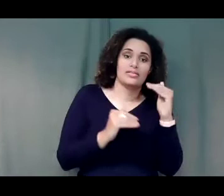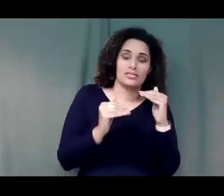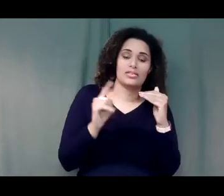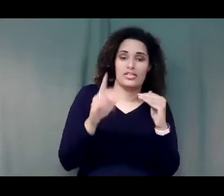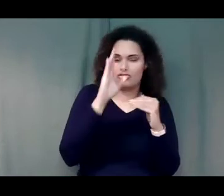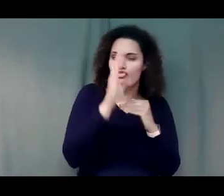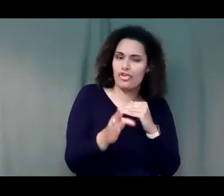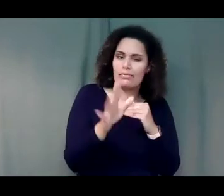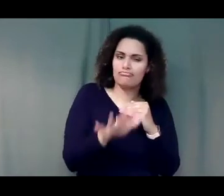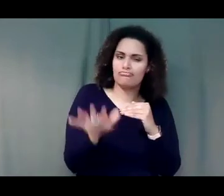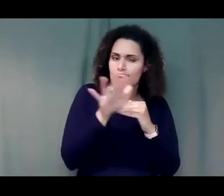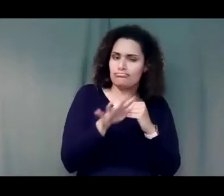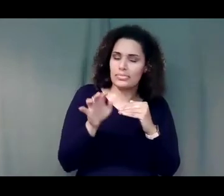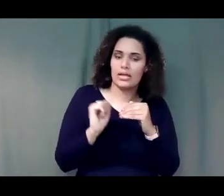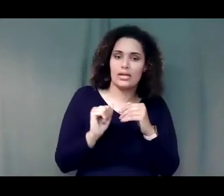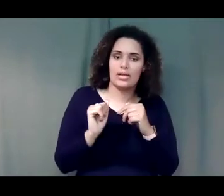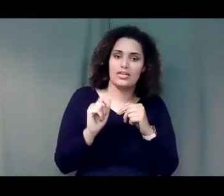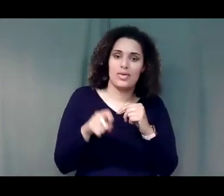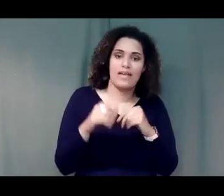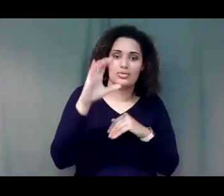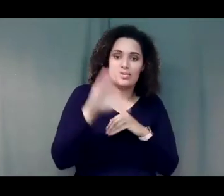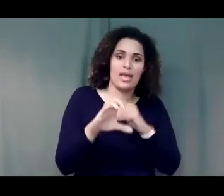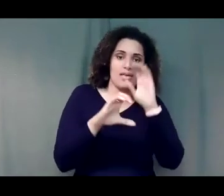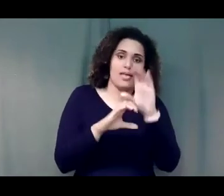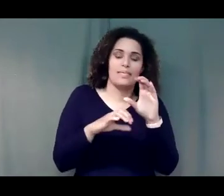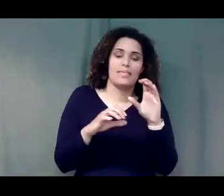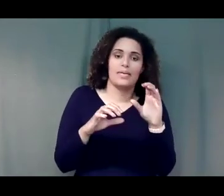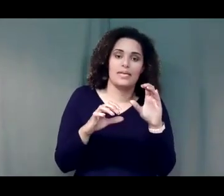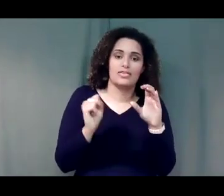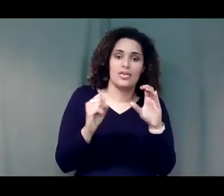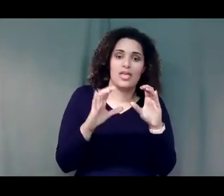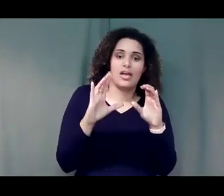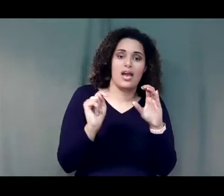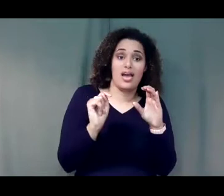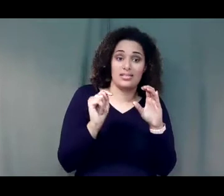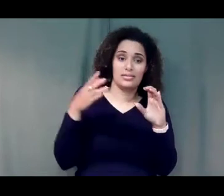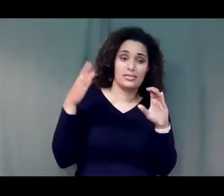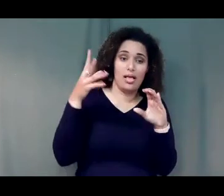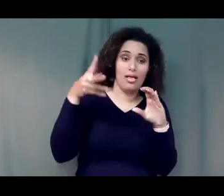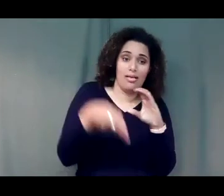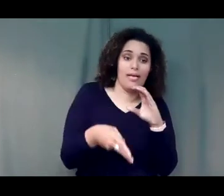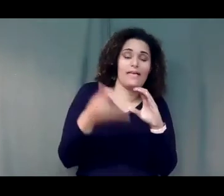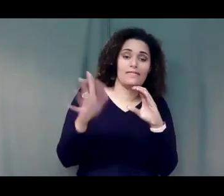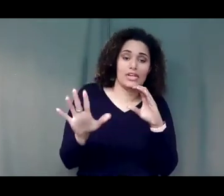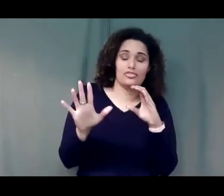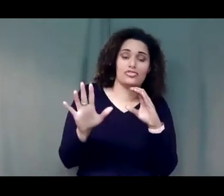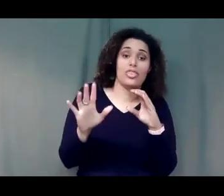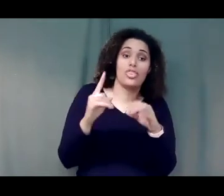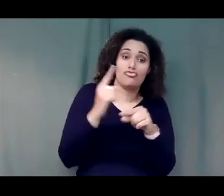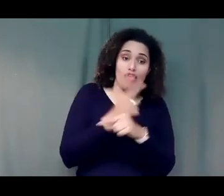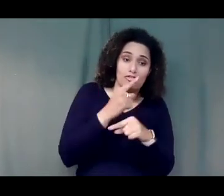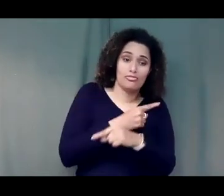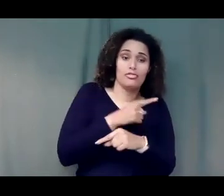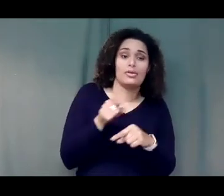straight. You have to stack the bales so that the cut edges, because that's the much more regular edge, is on the outside. Because on